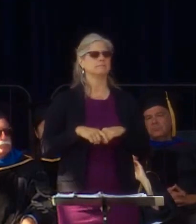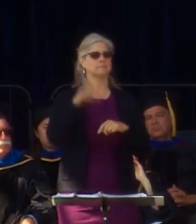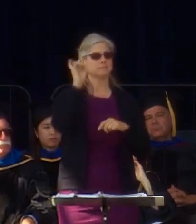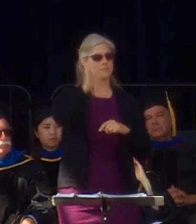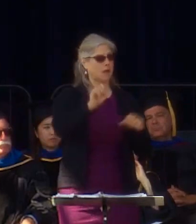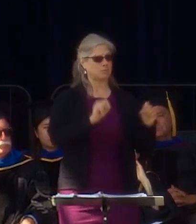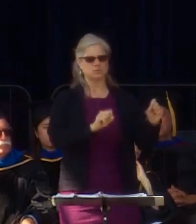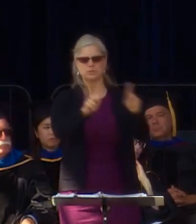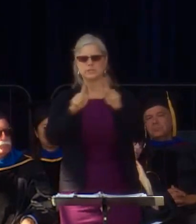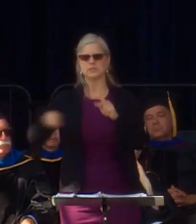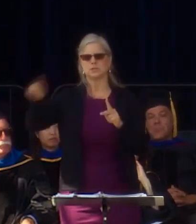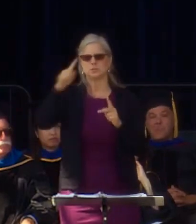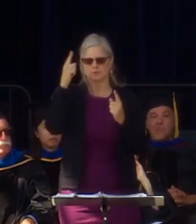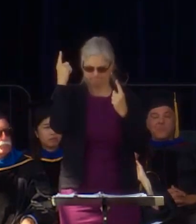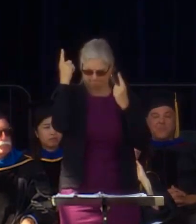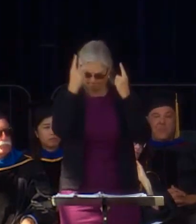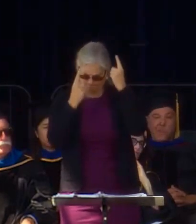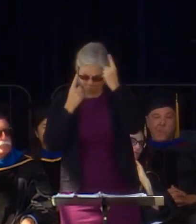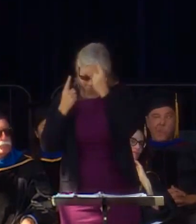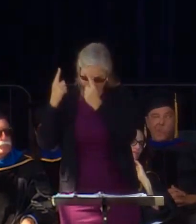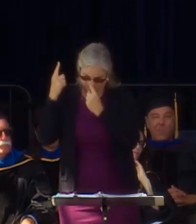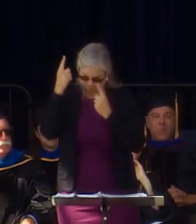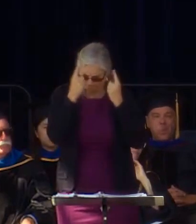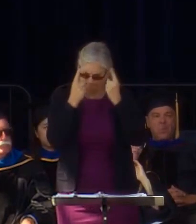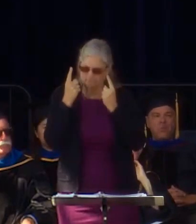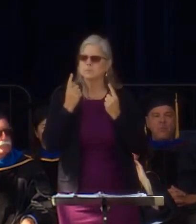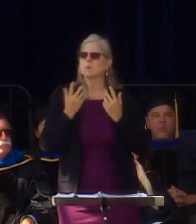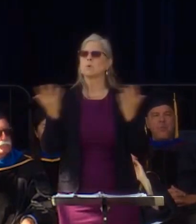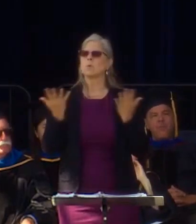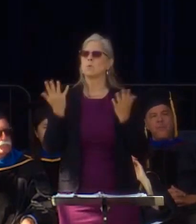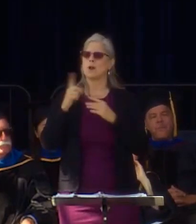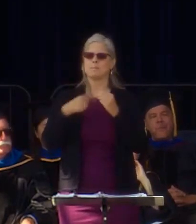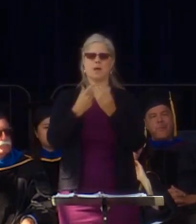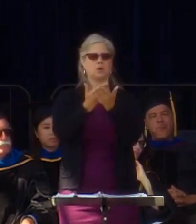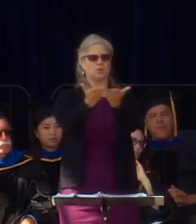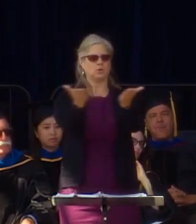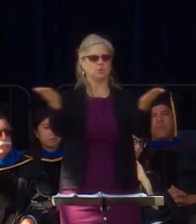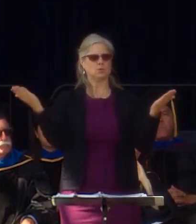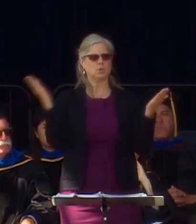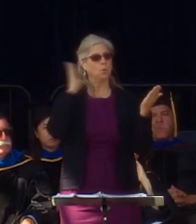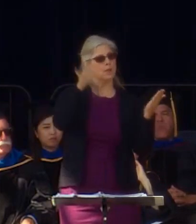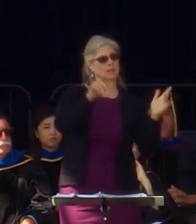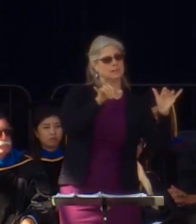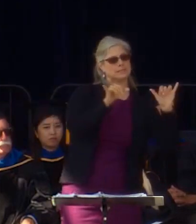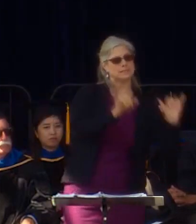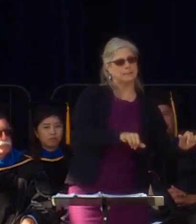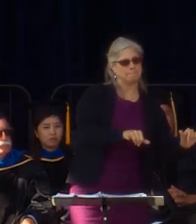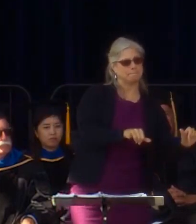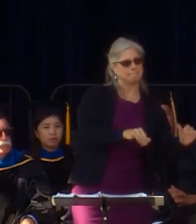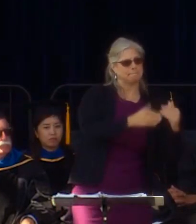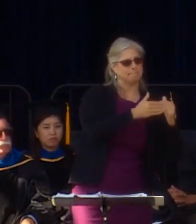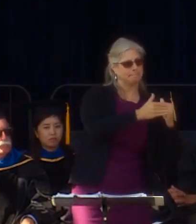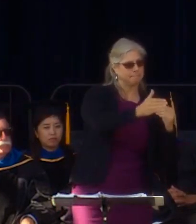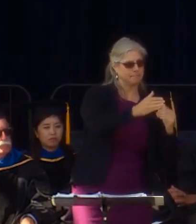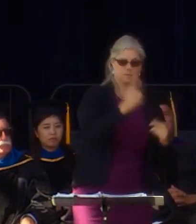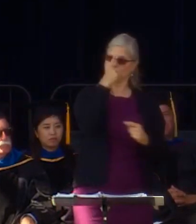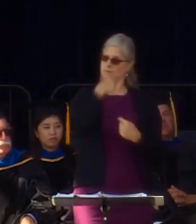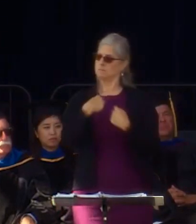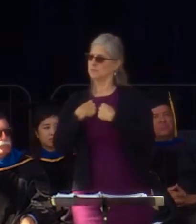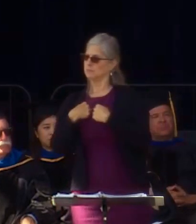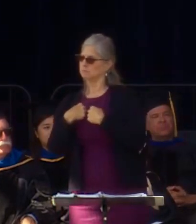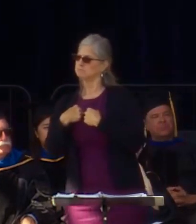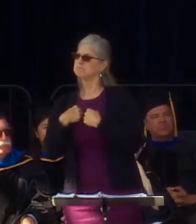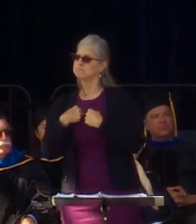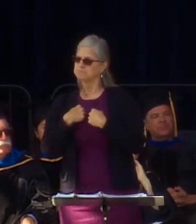opportunity for you to think through what about you will stay the same. For me,